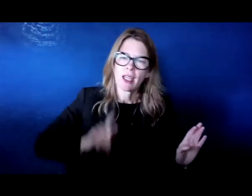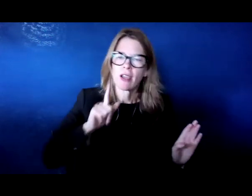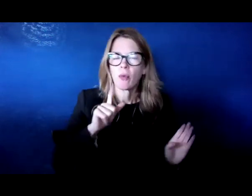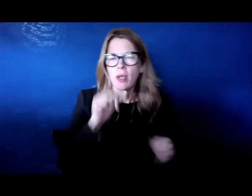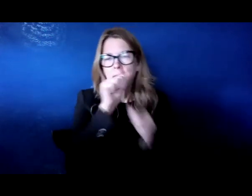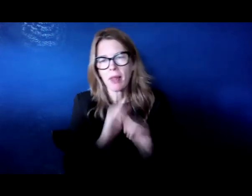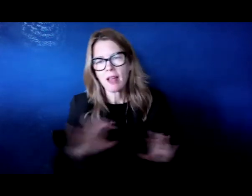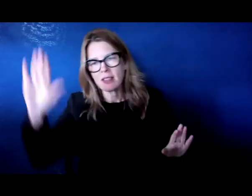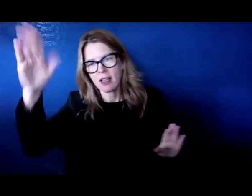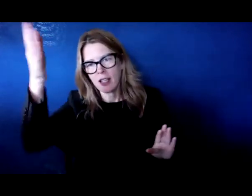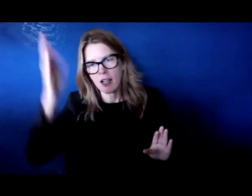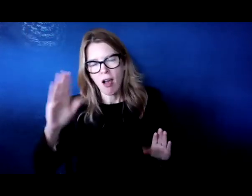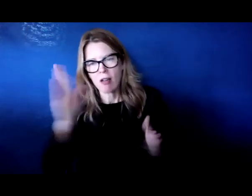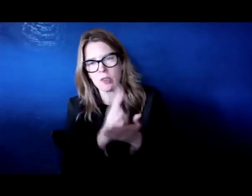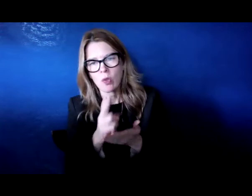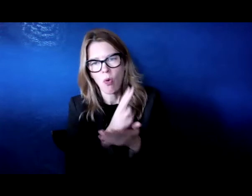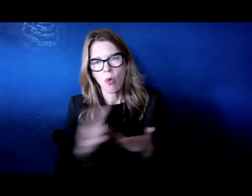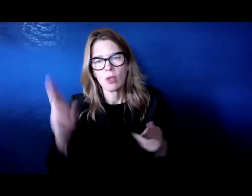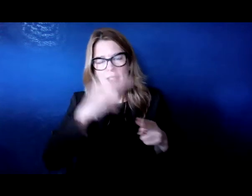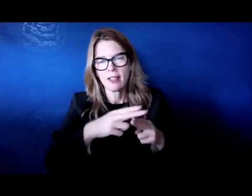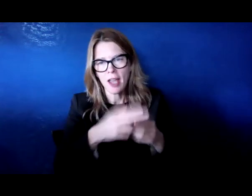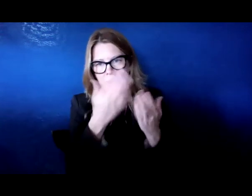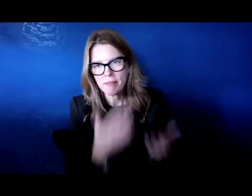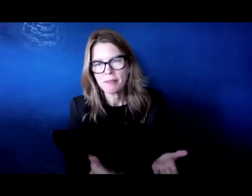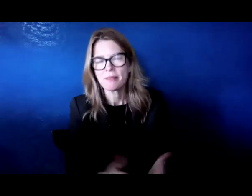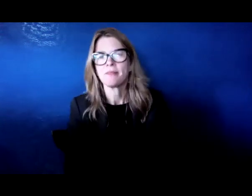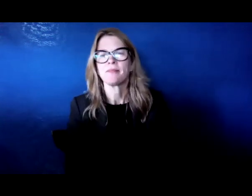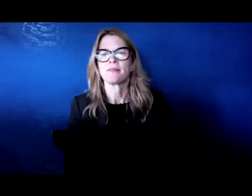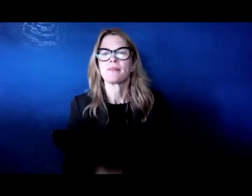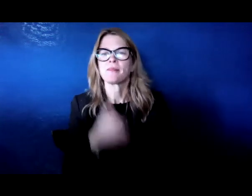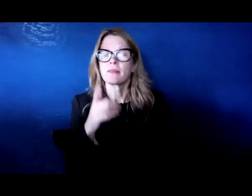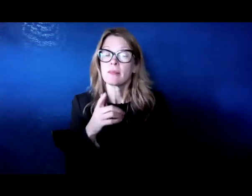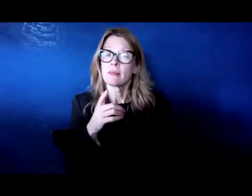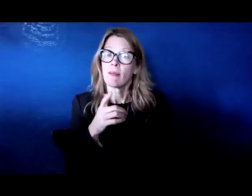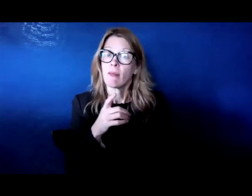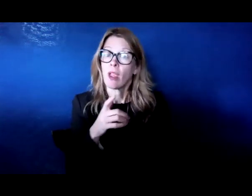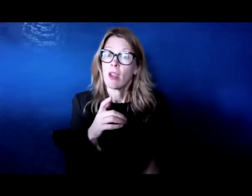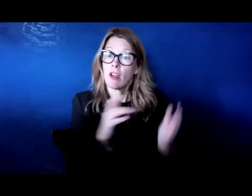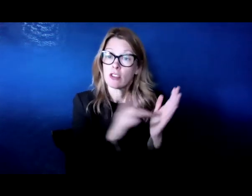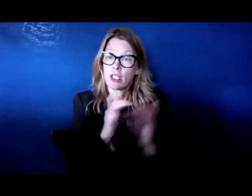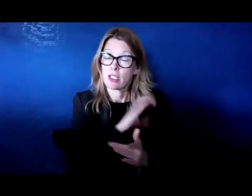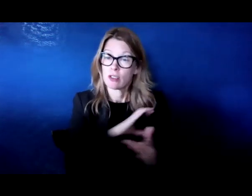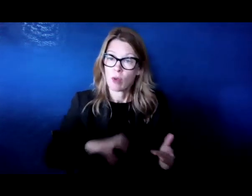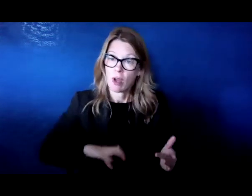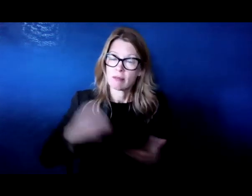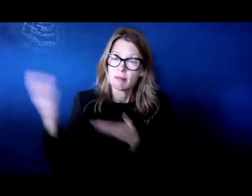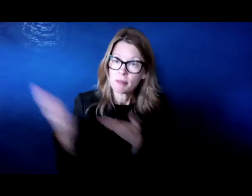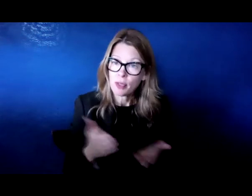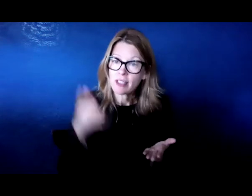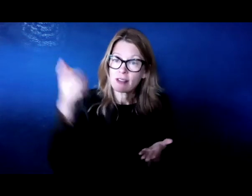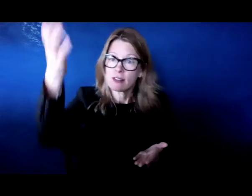name. He brings God's rule, O Zion. He comes from